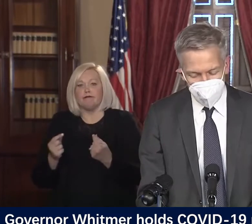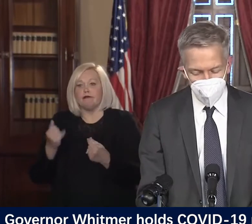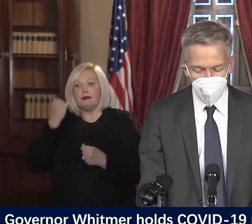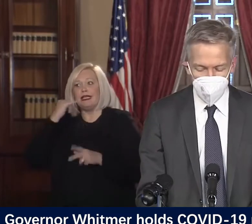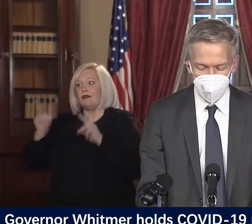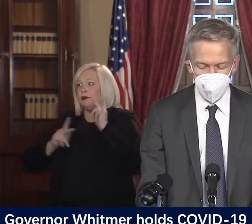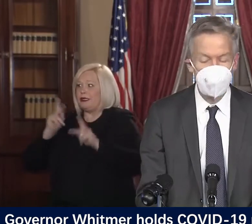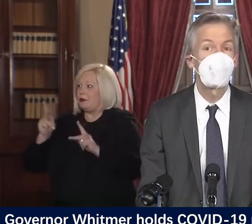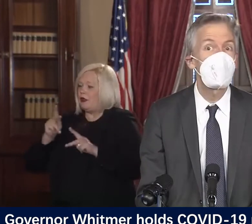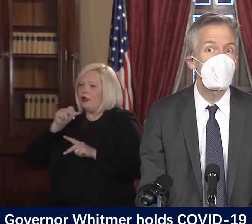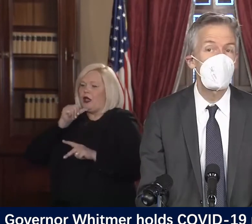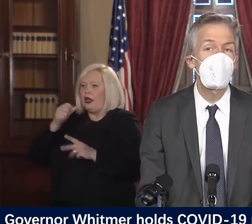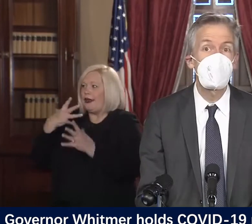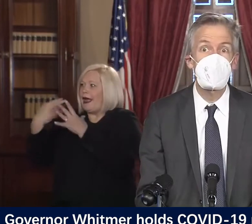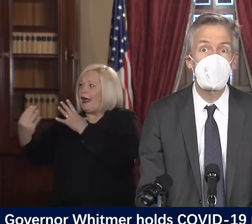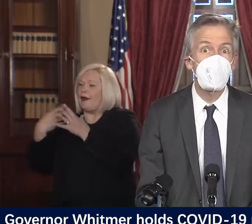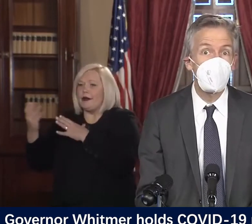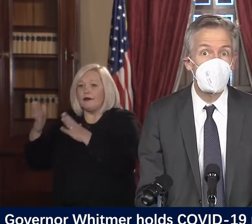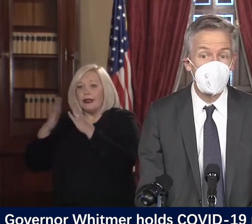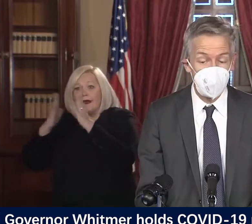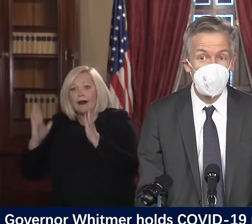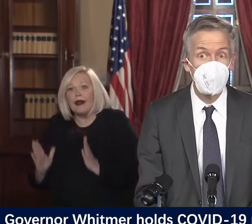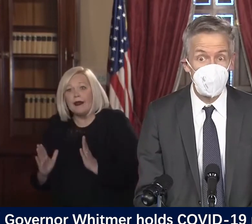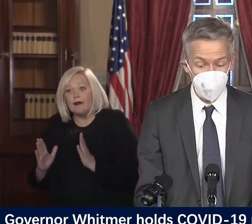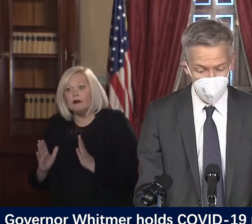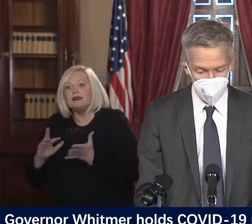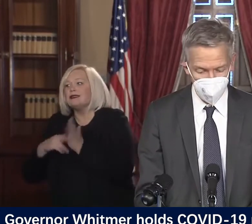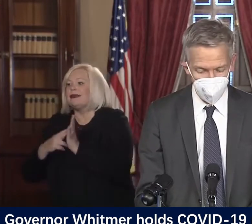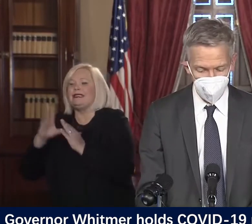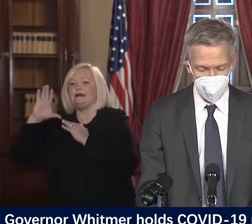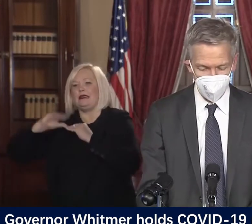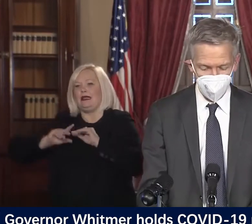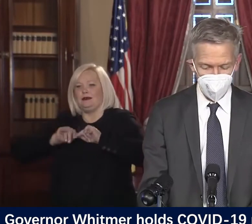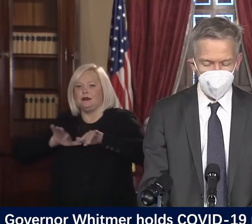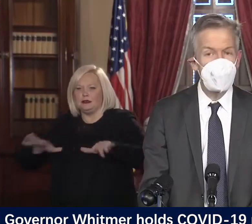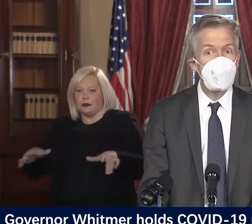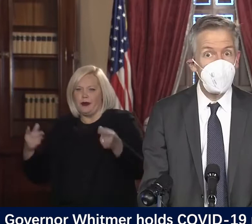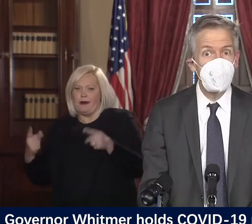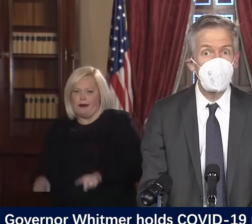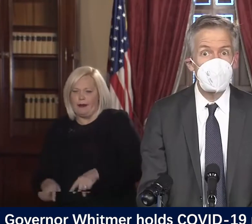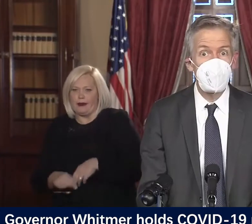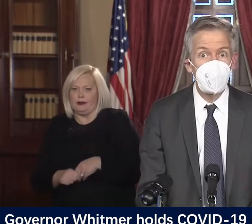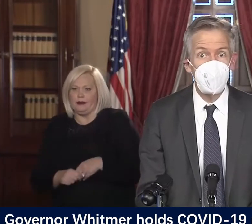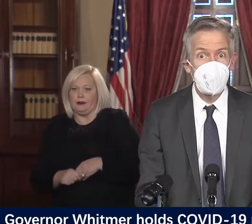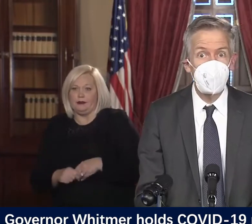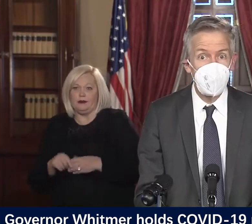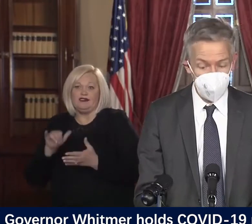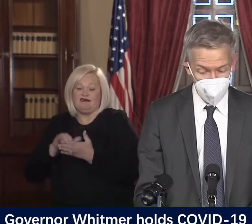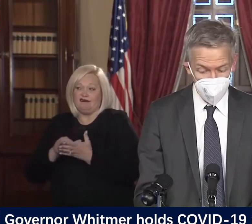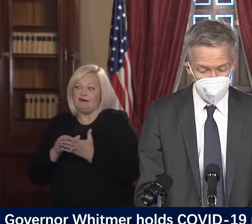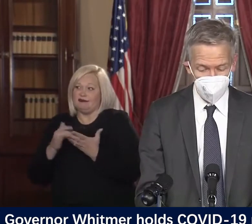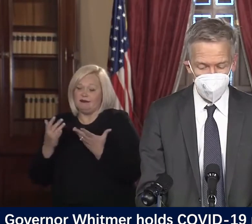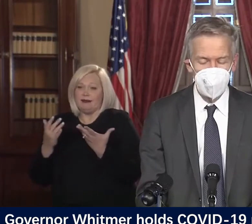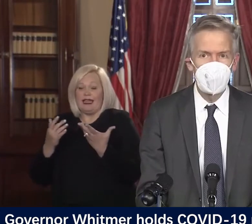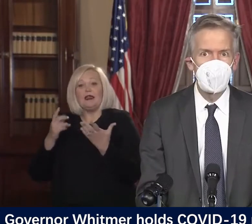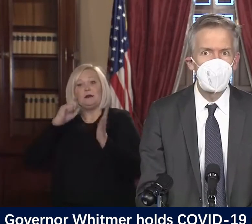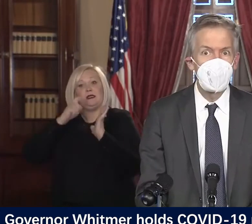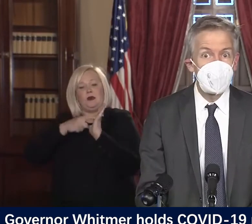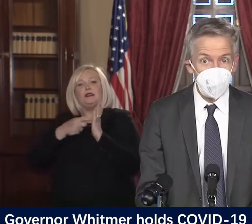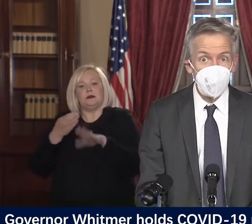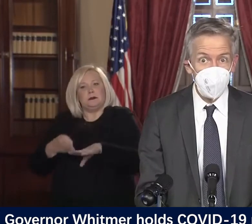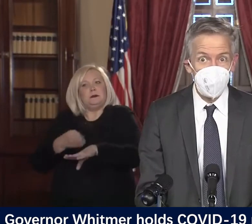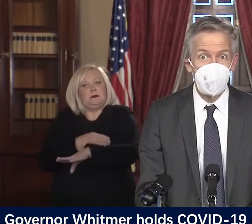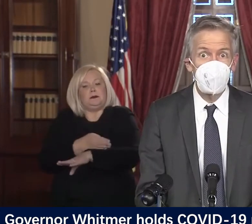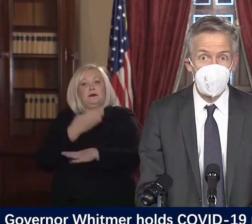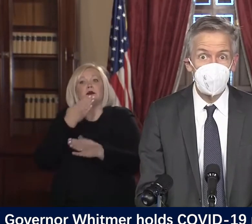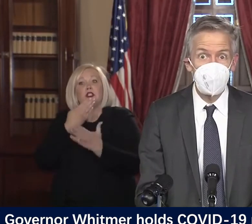households and into other households, the less we are going to see COVID continue to spread. This is a metric that's been going in the right direction, and